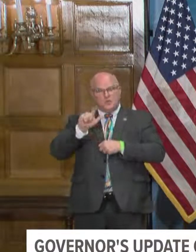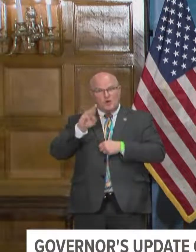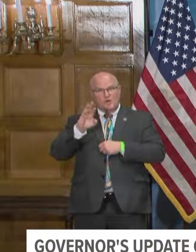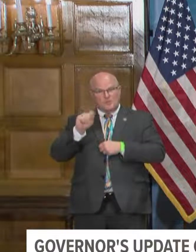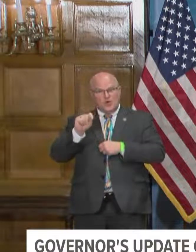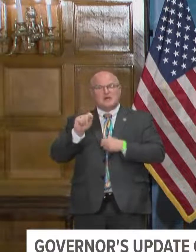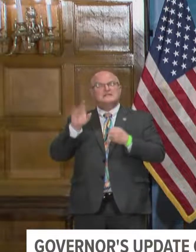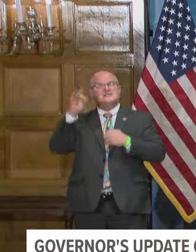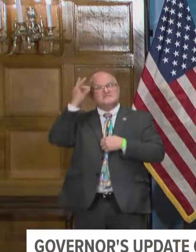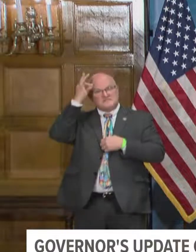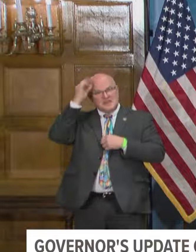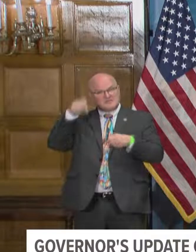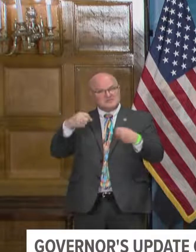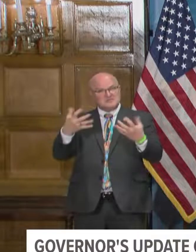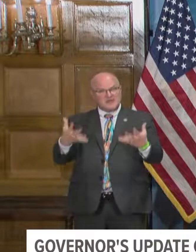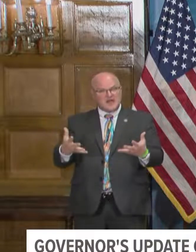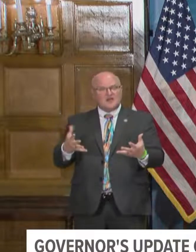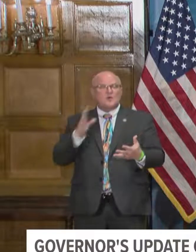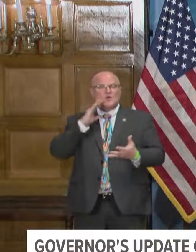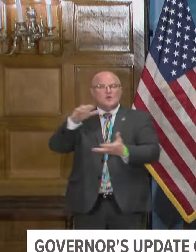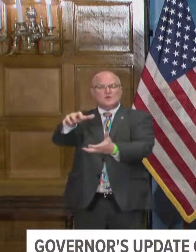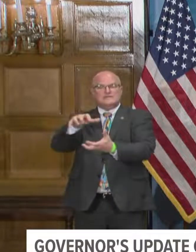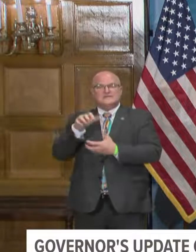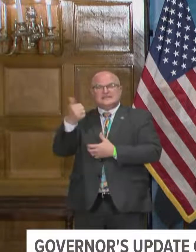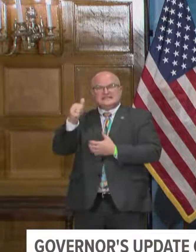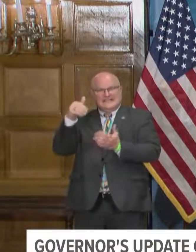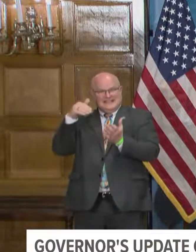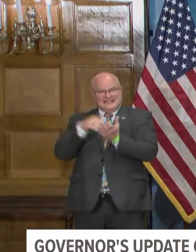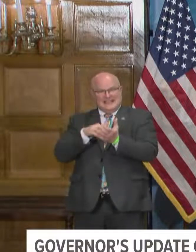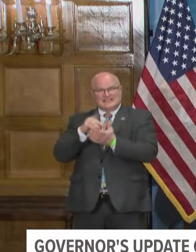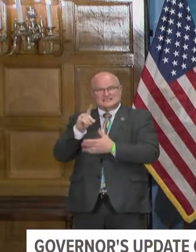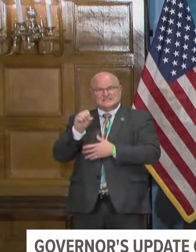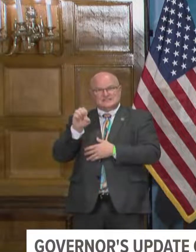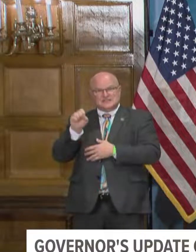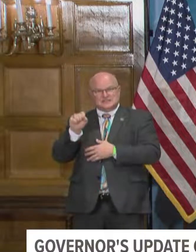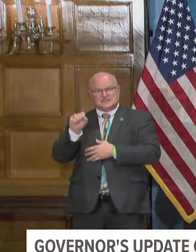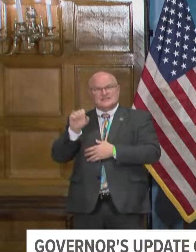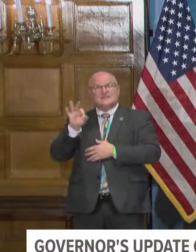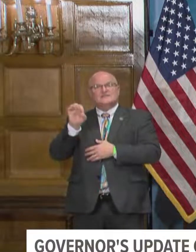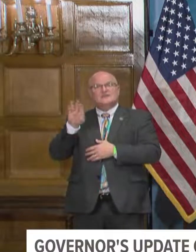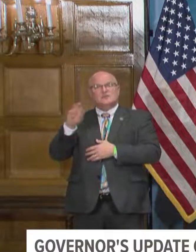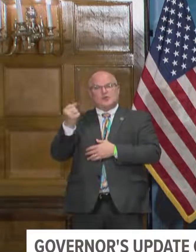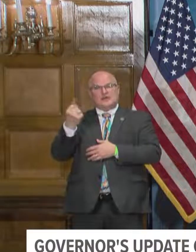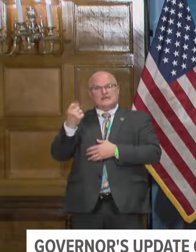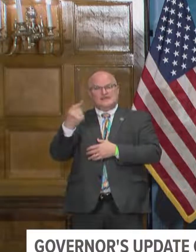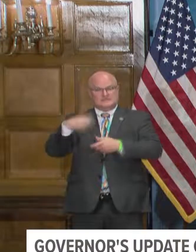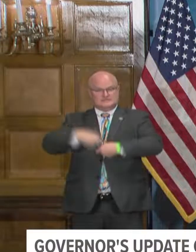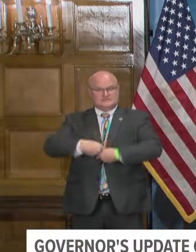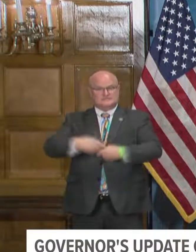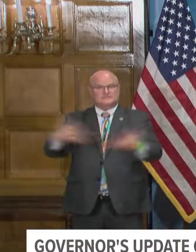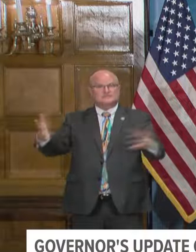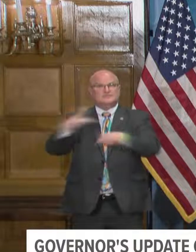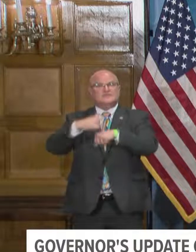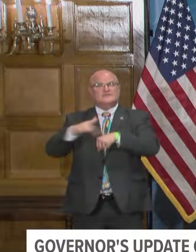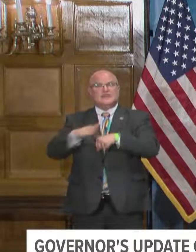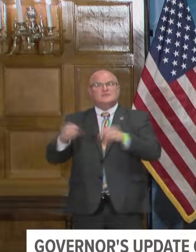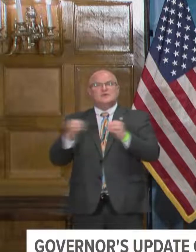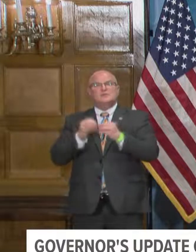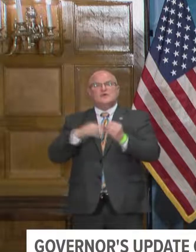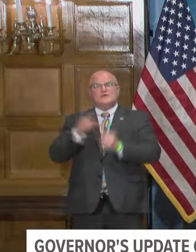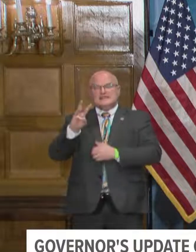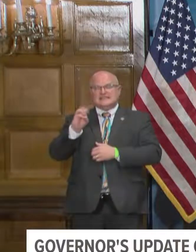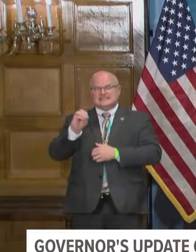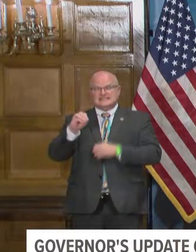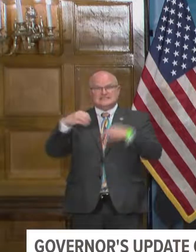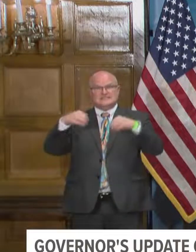will receive approximately 10,000 doses beginning on February 11 to be distributed and available in over 60 stores